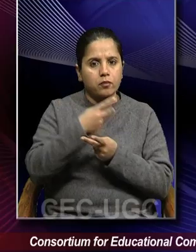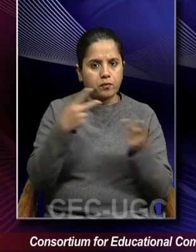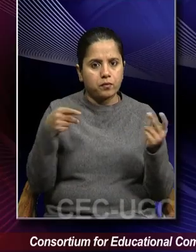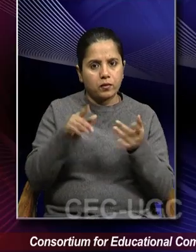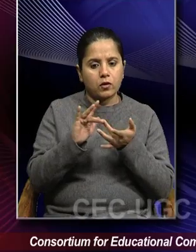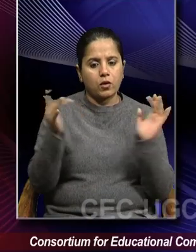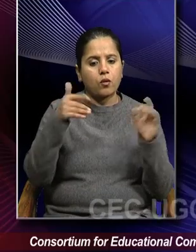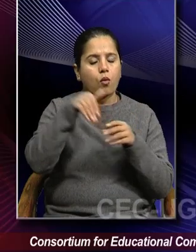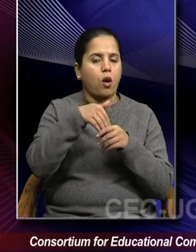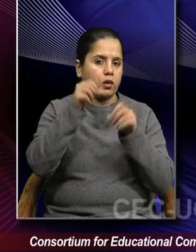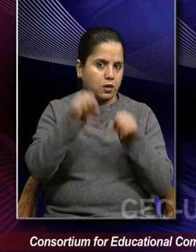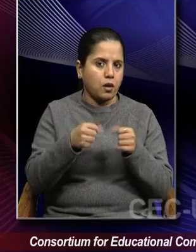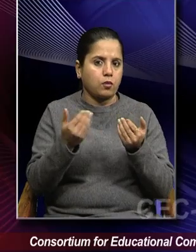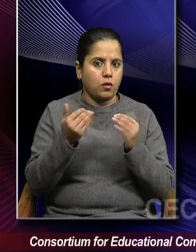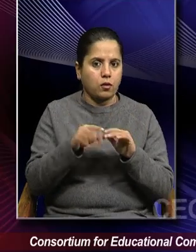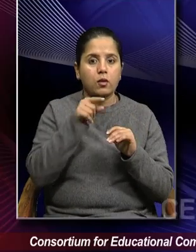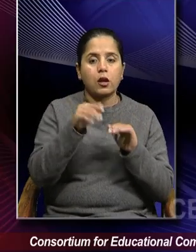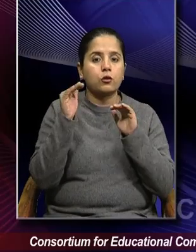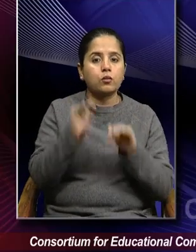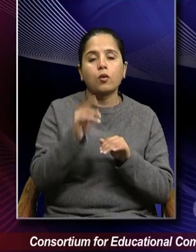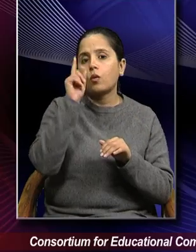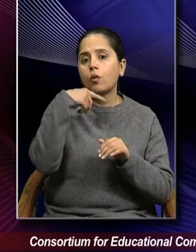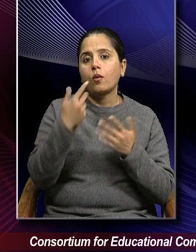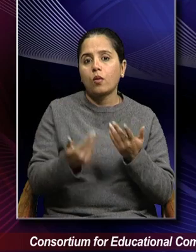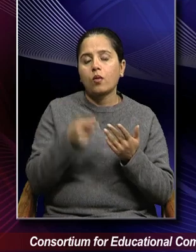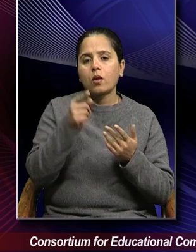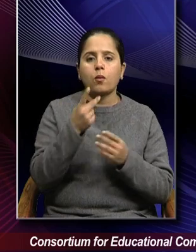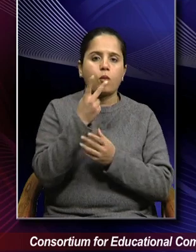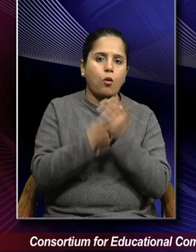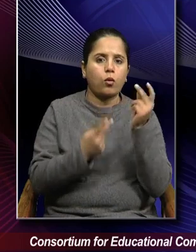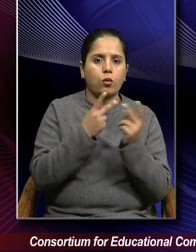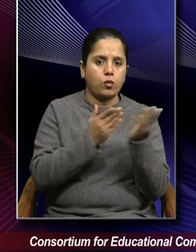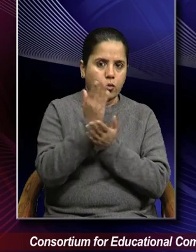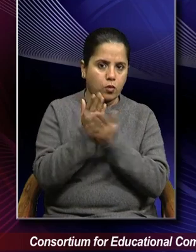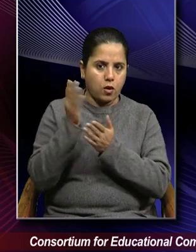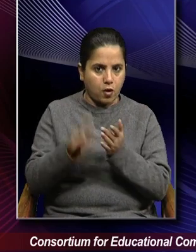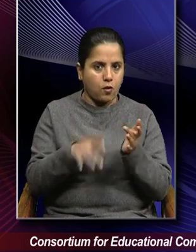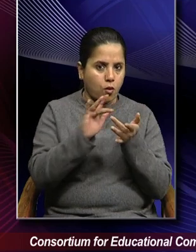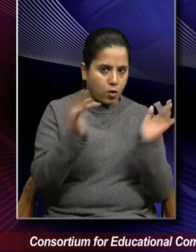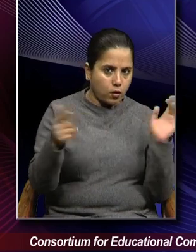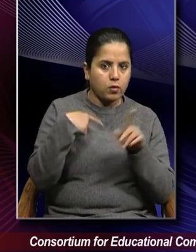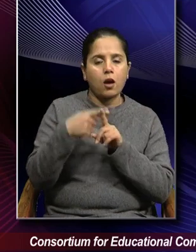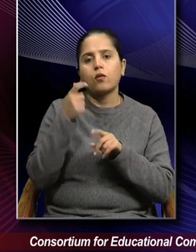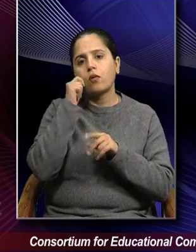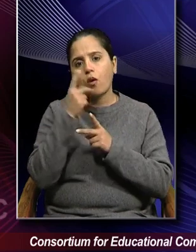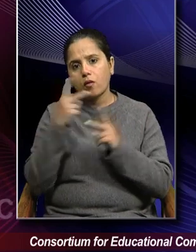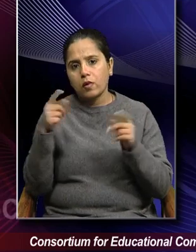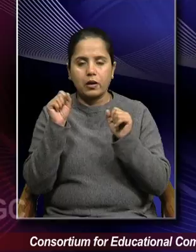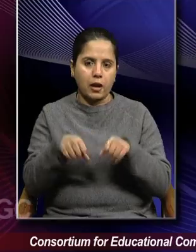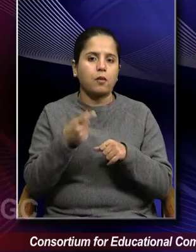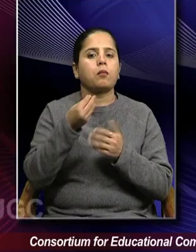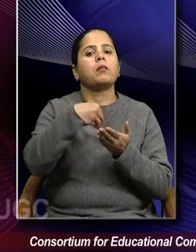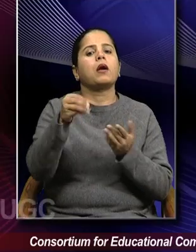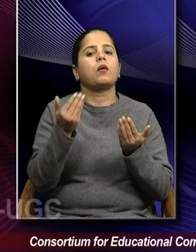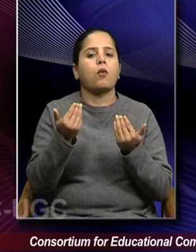digital wallets, and it is supported by in both the modes, online as well as offline payments can also be done.